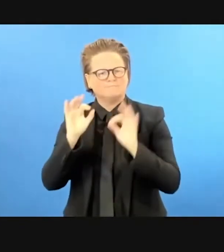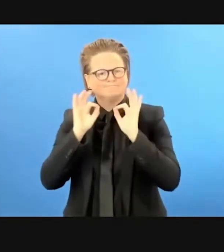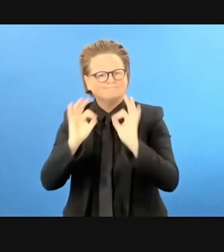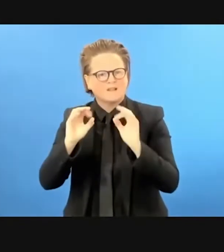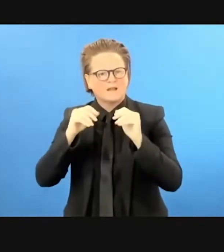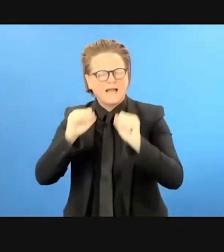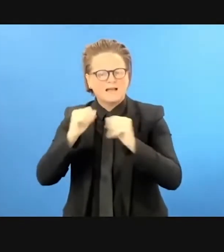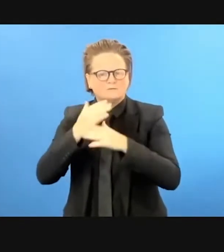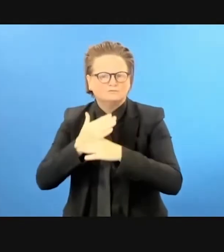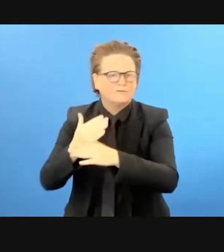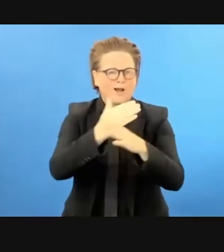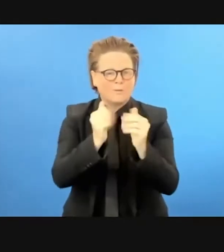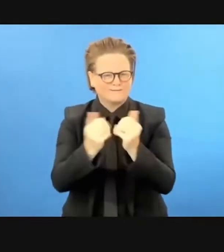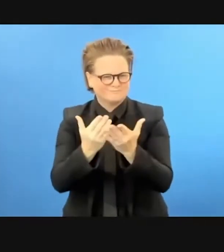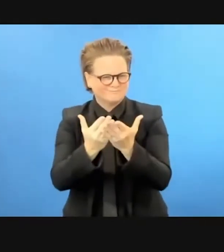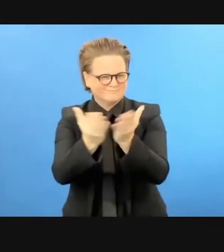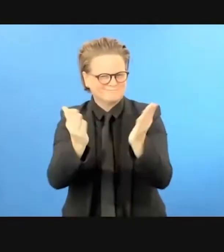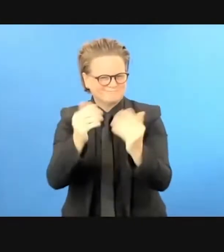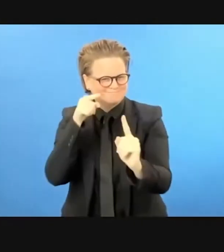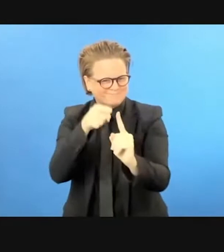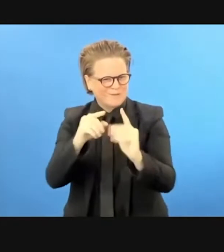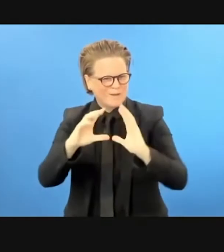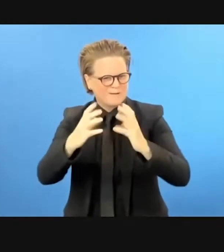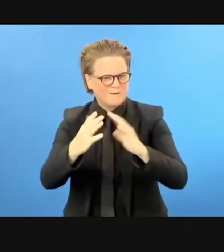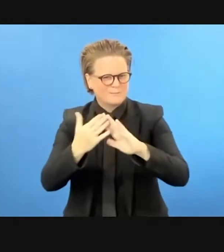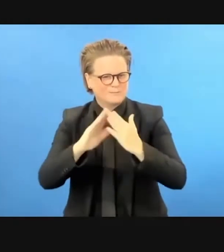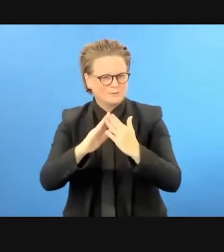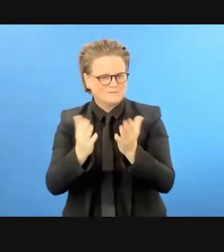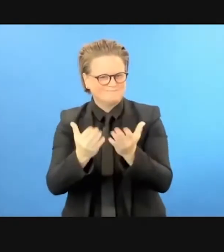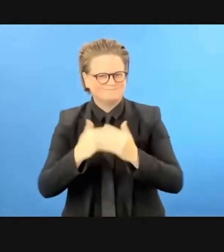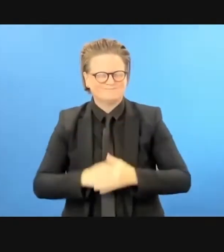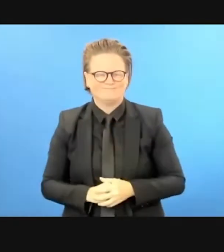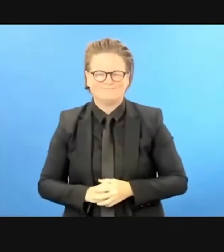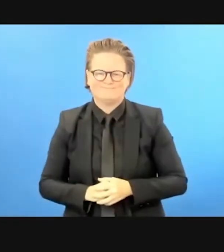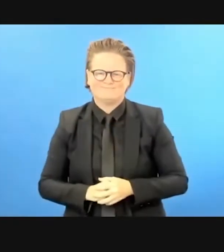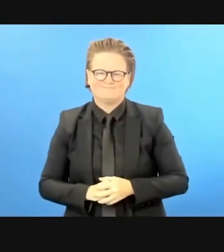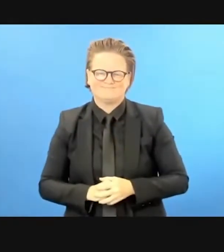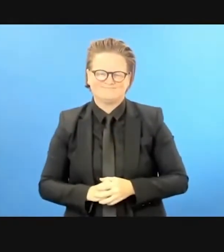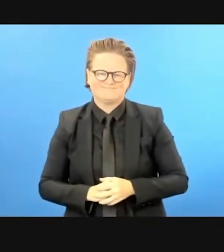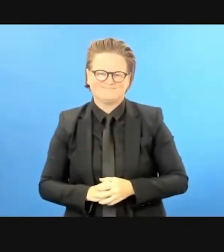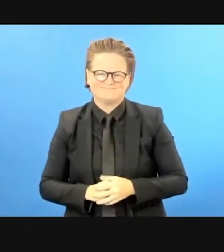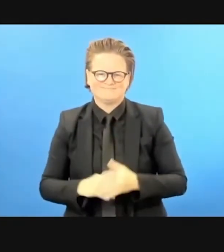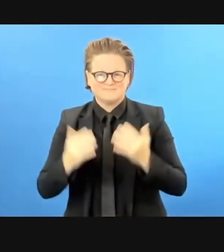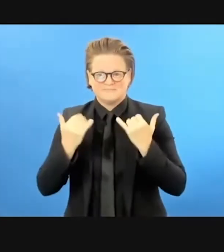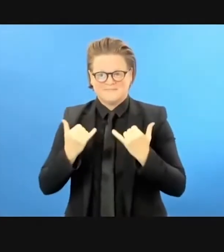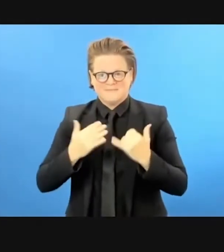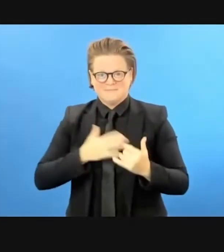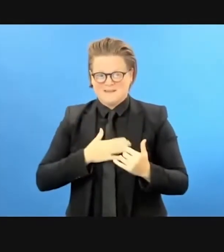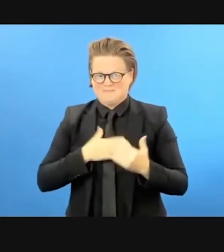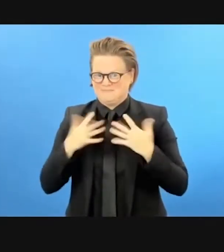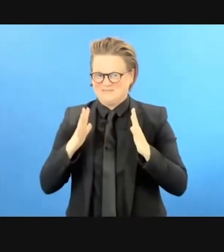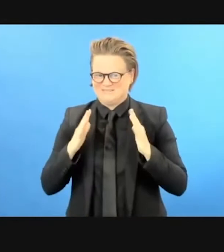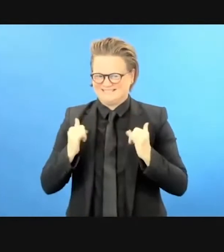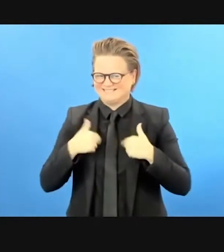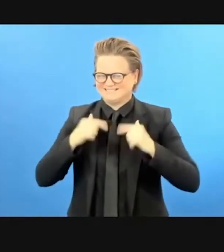so with that, I would like to turn the time over to our colleagues